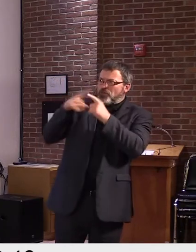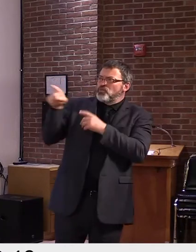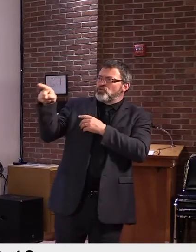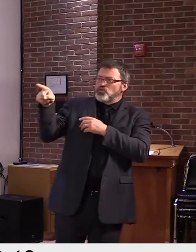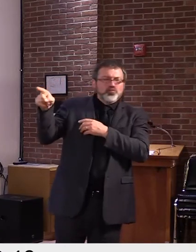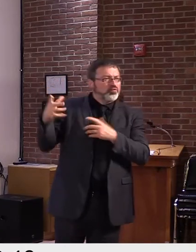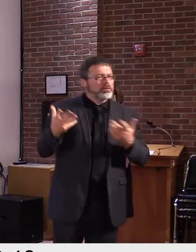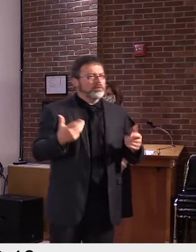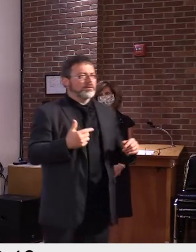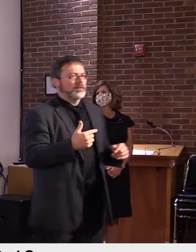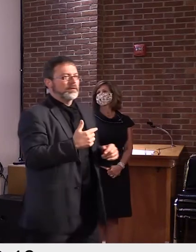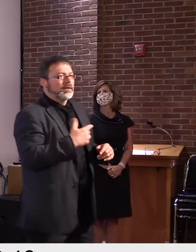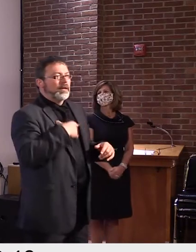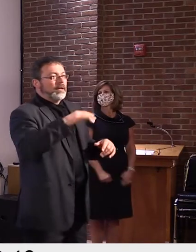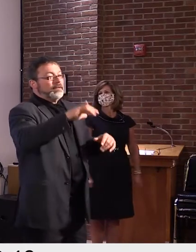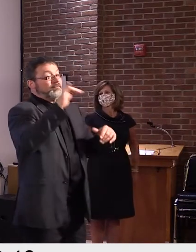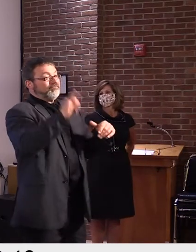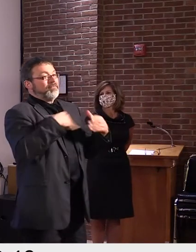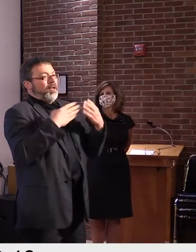public health consequence of